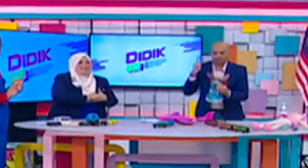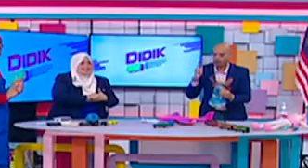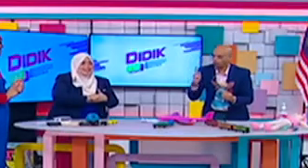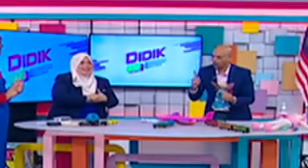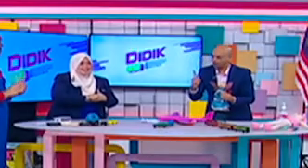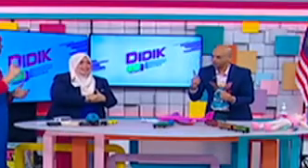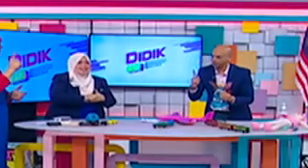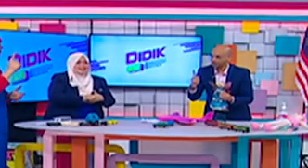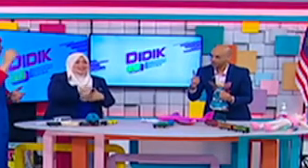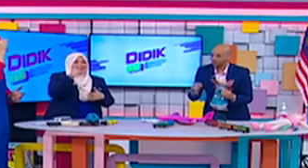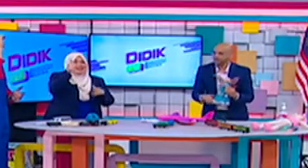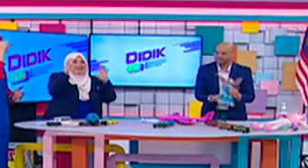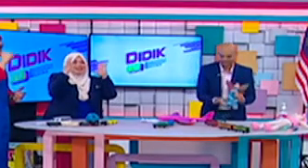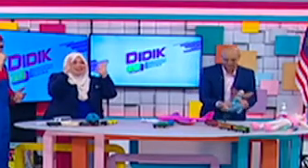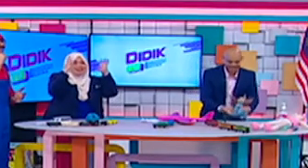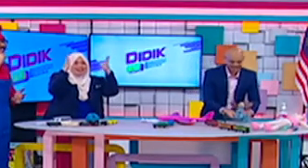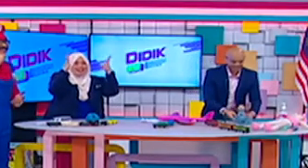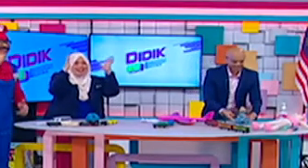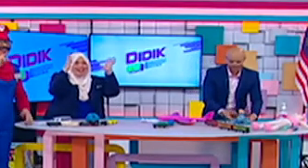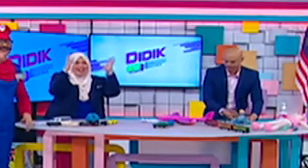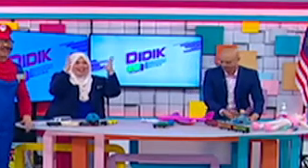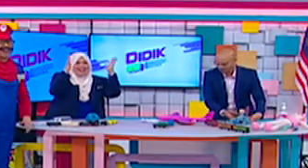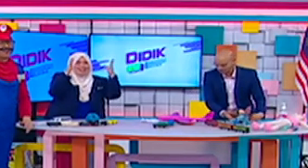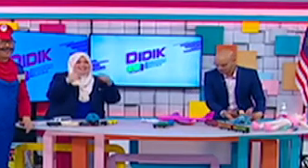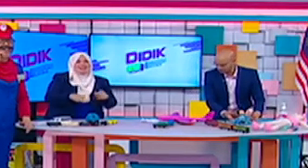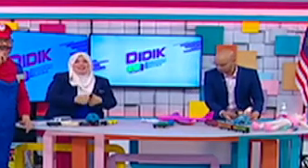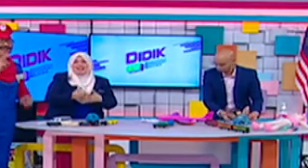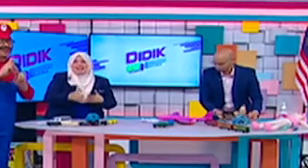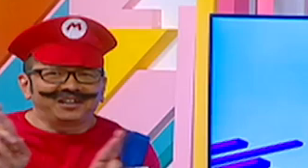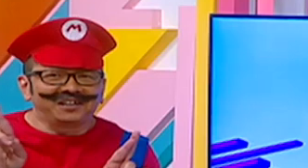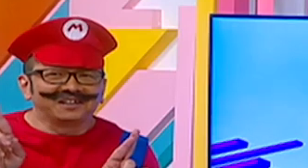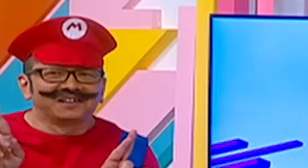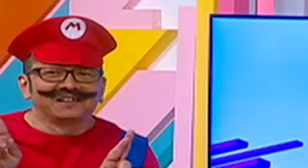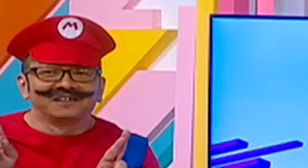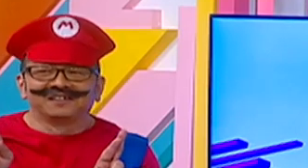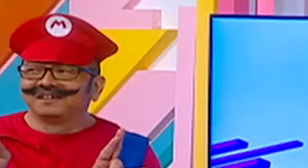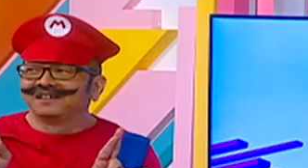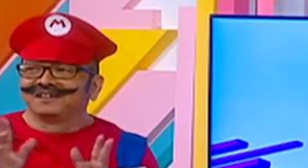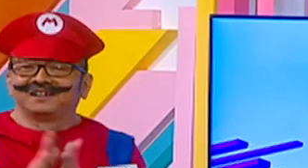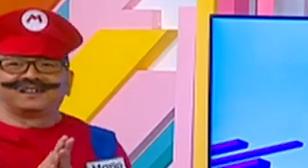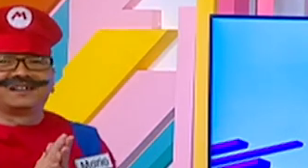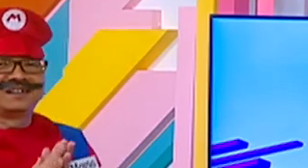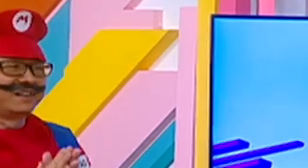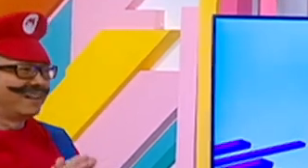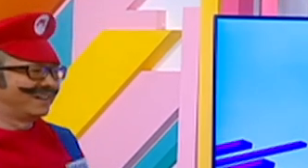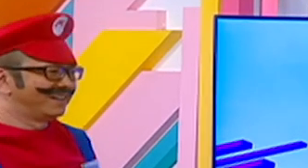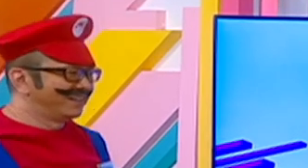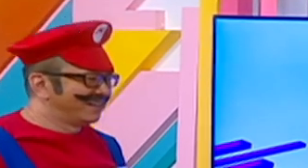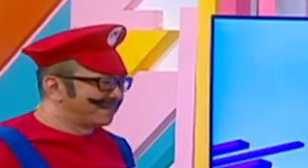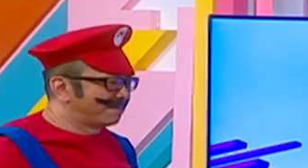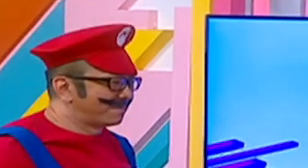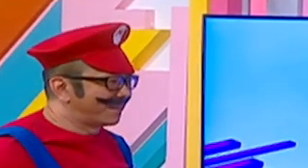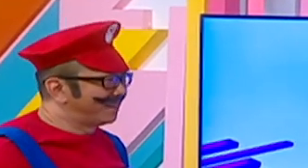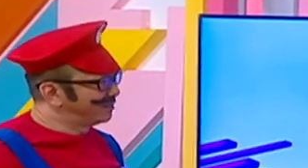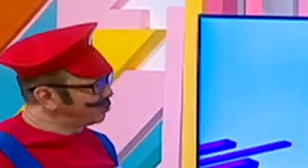Now we got one more. One more for Yunpeng. Yes. Yeah. Okay, Yunpeng, ready? Okay, now. Let's see. This